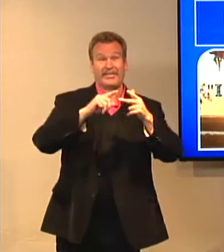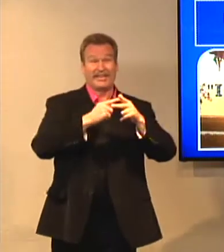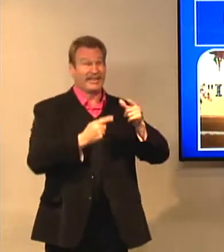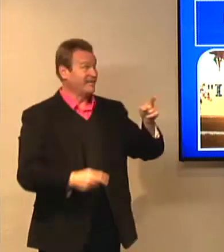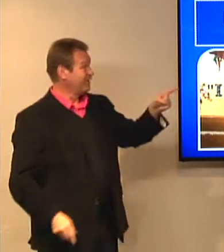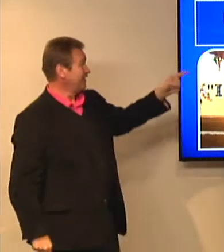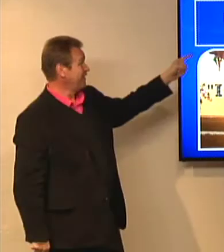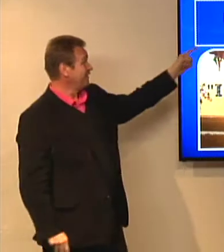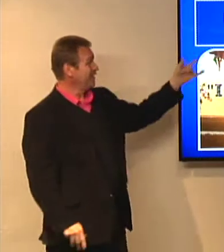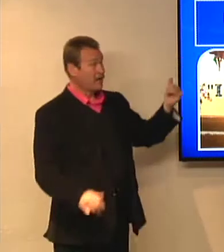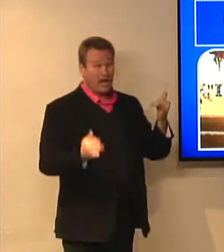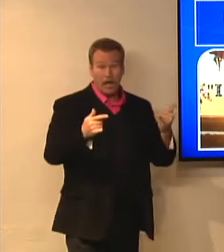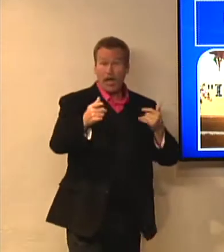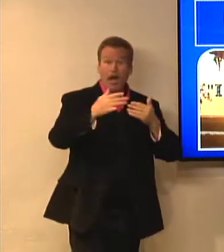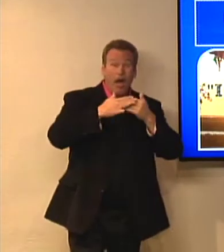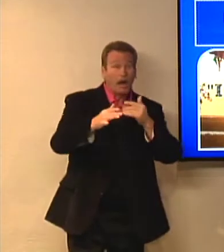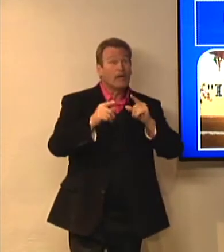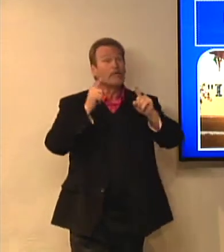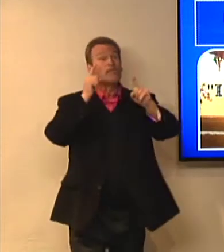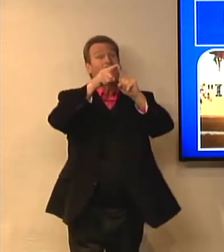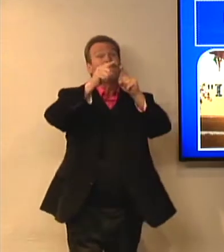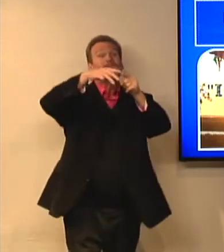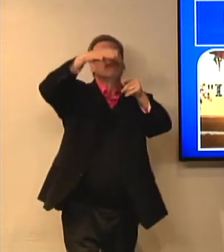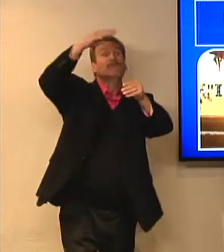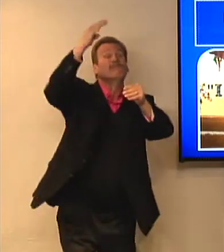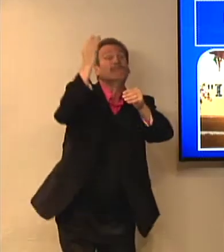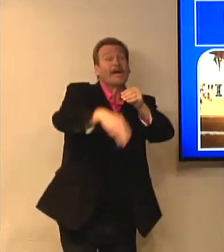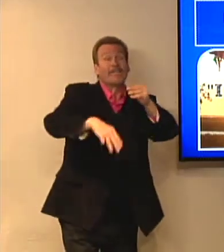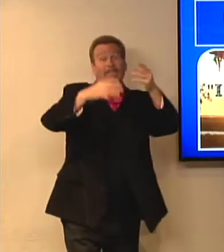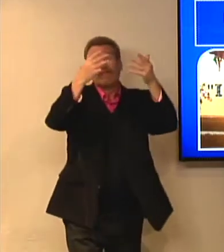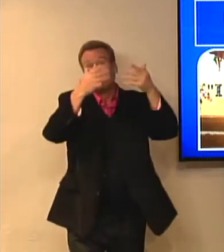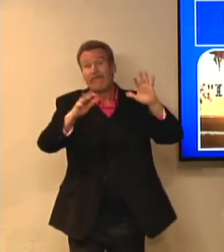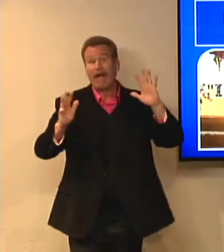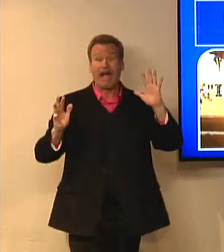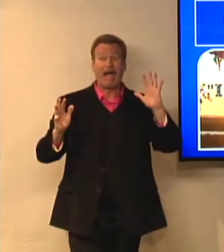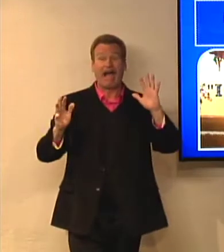one is the upward call of God in Jesus Christ. So